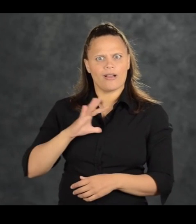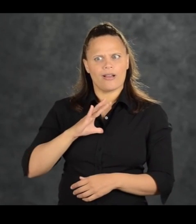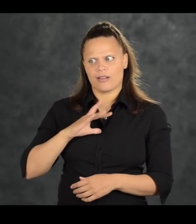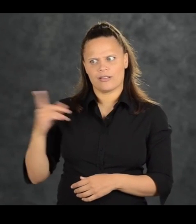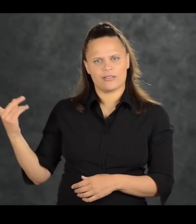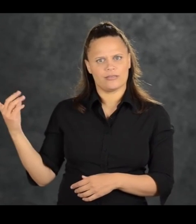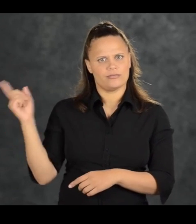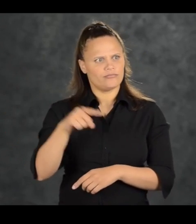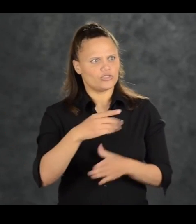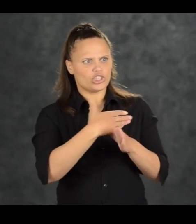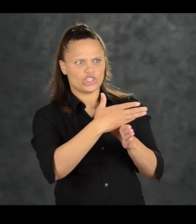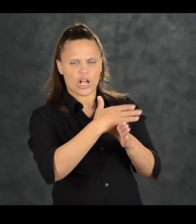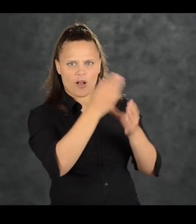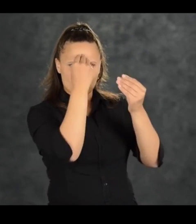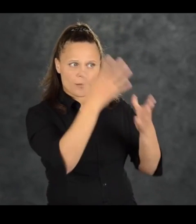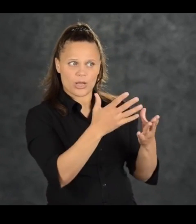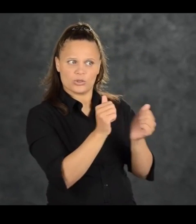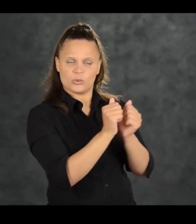counselor, maybe a mentor.